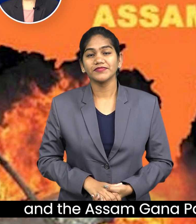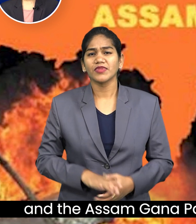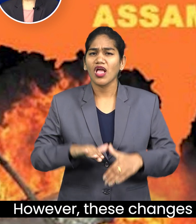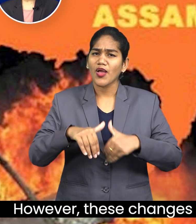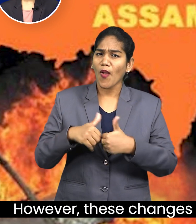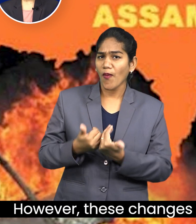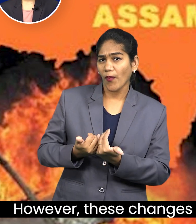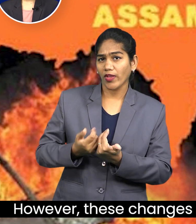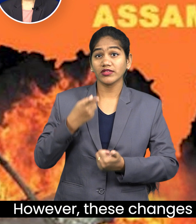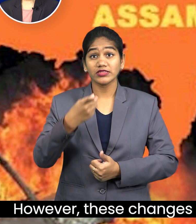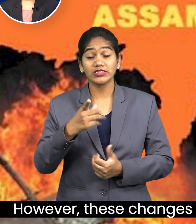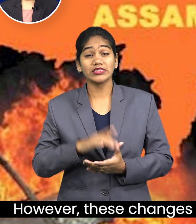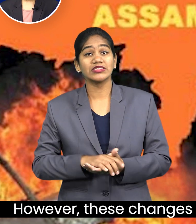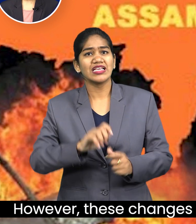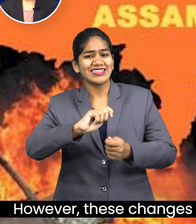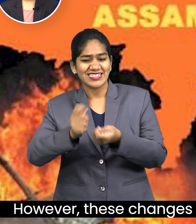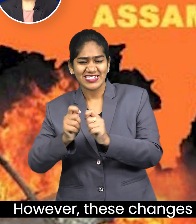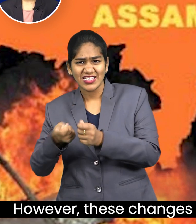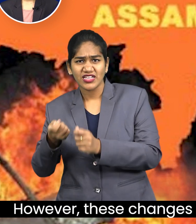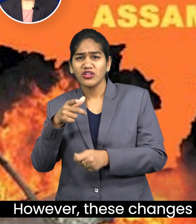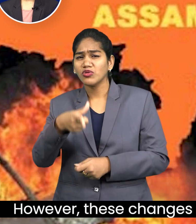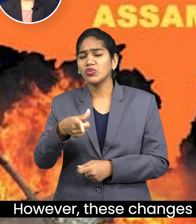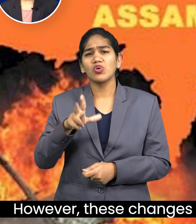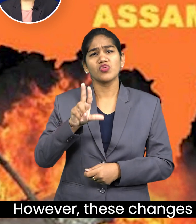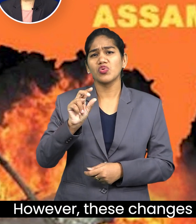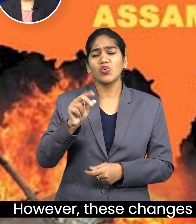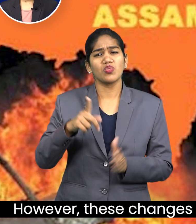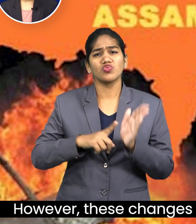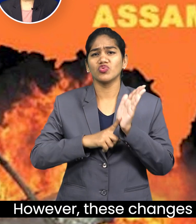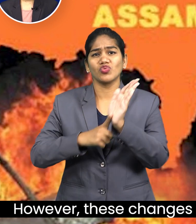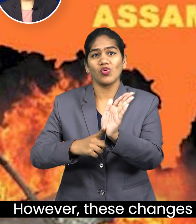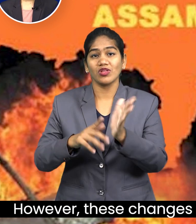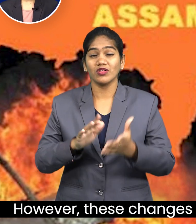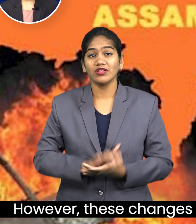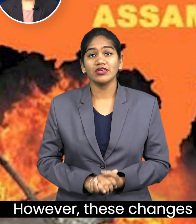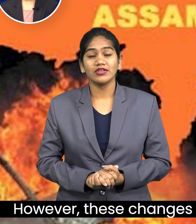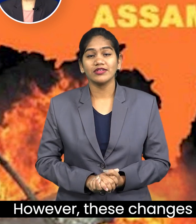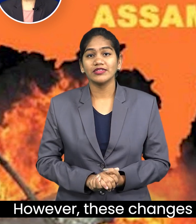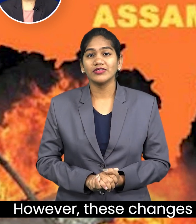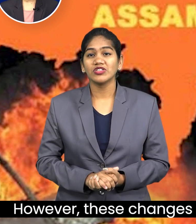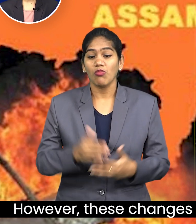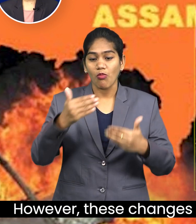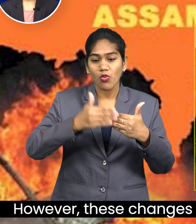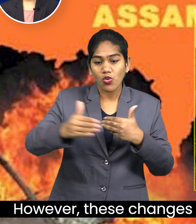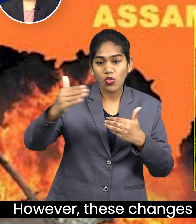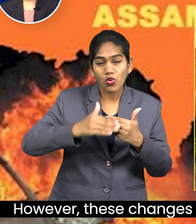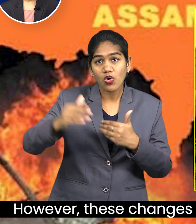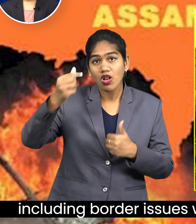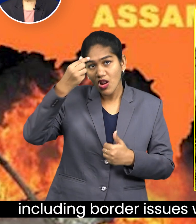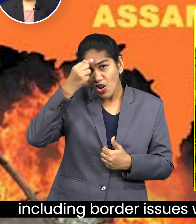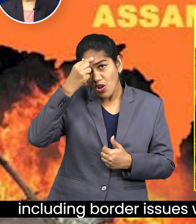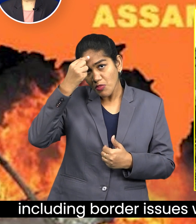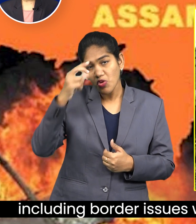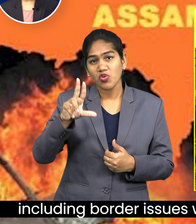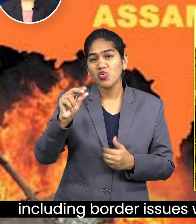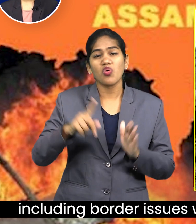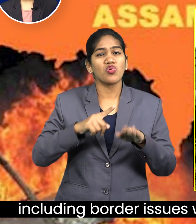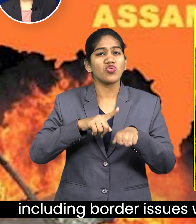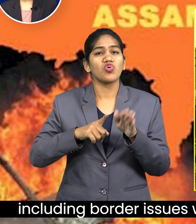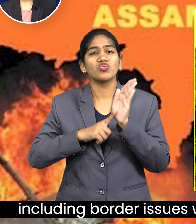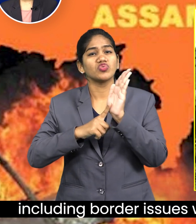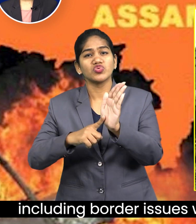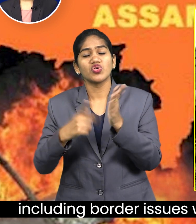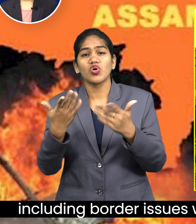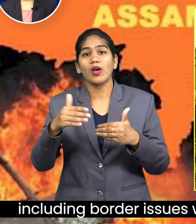However, these changes did not address the long term issues including border